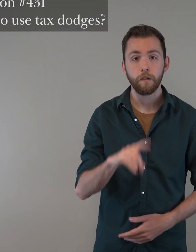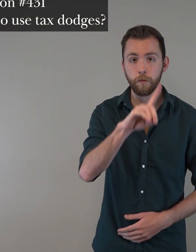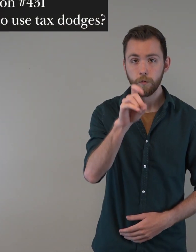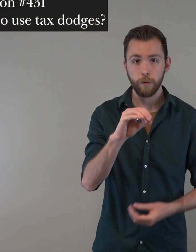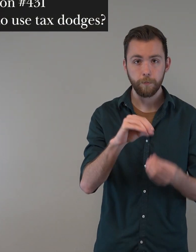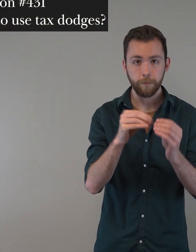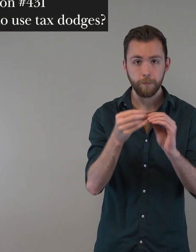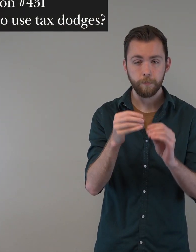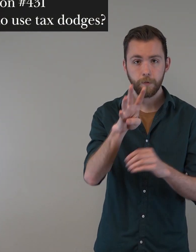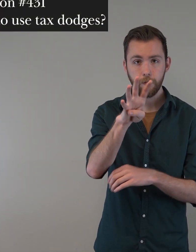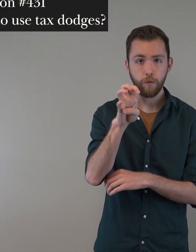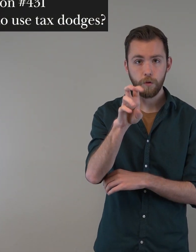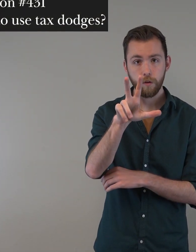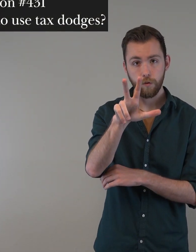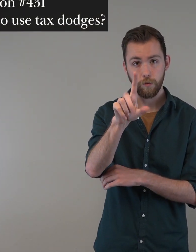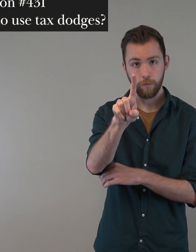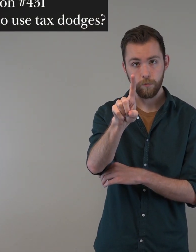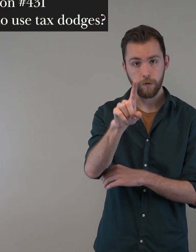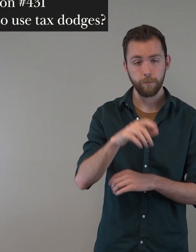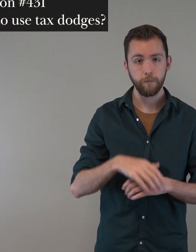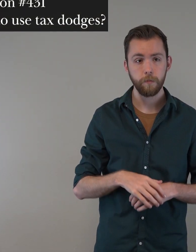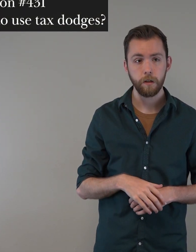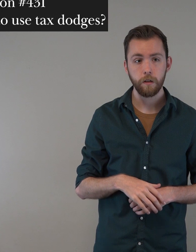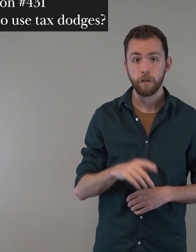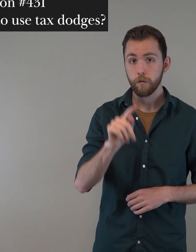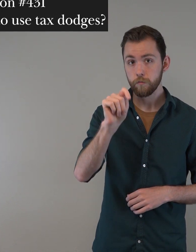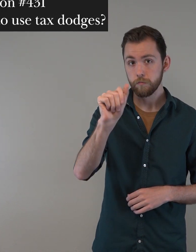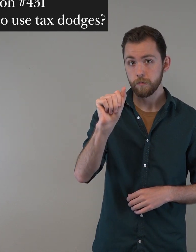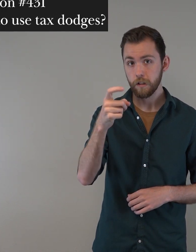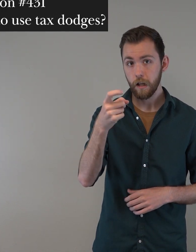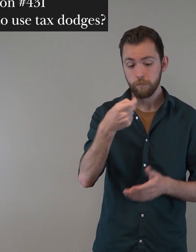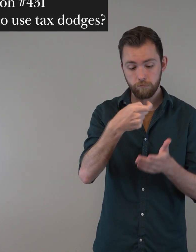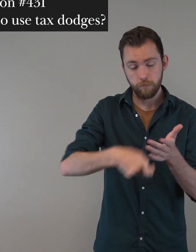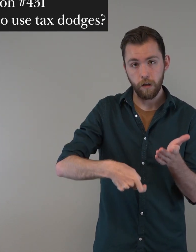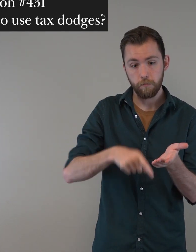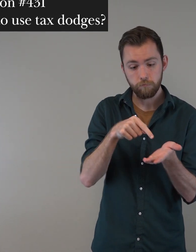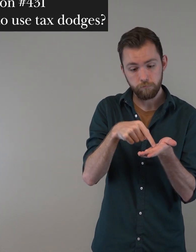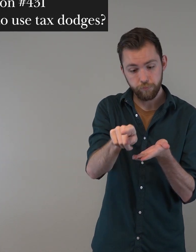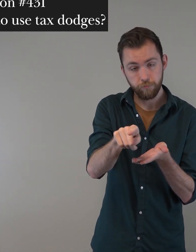Question 431. Is it permissible to use tax dodges?